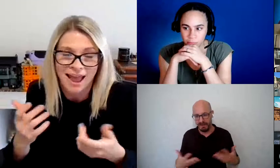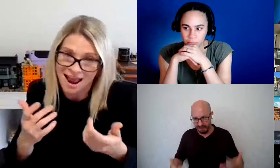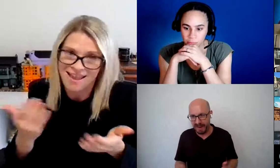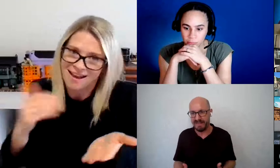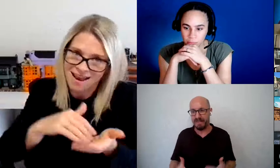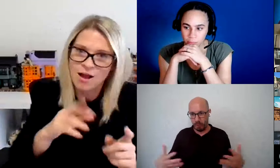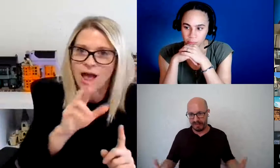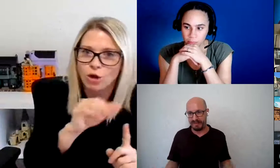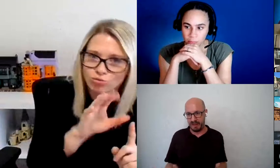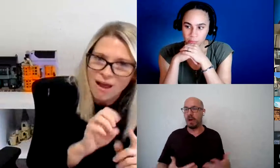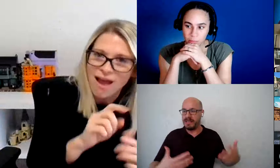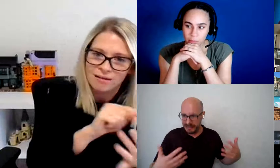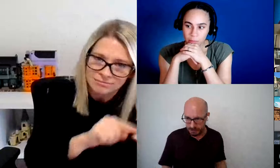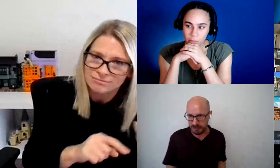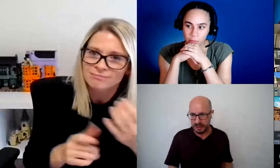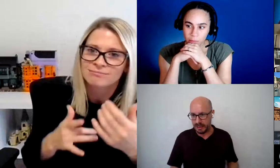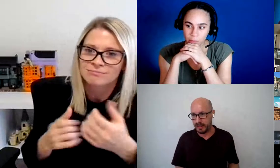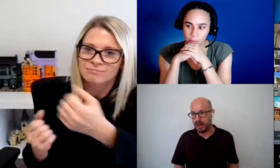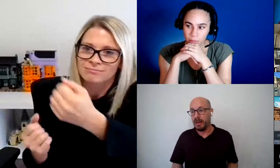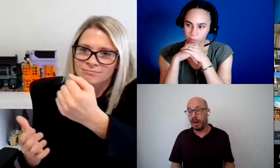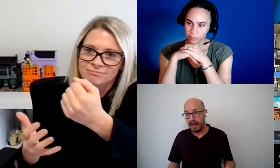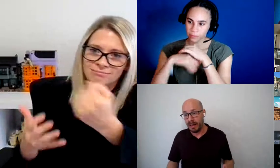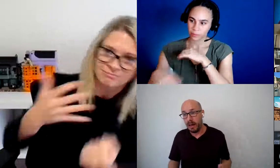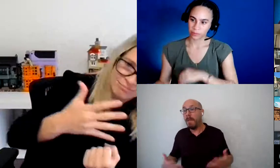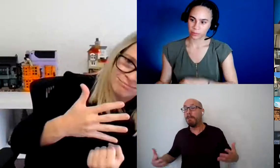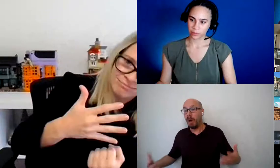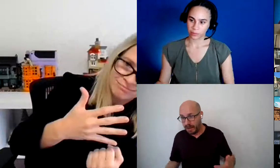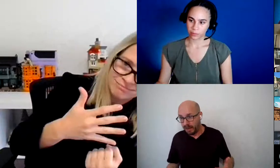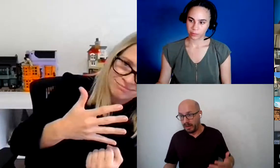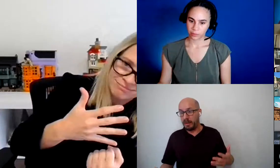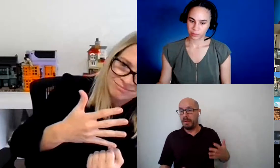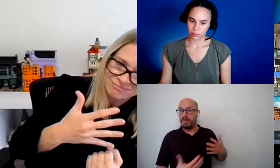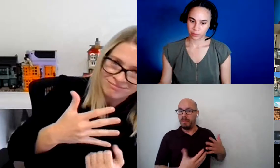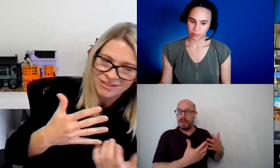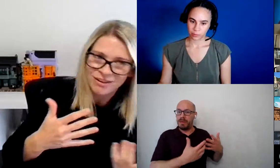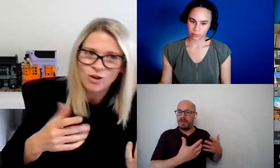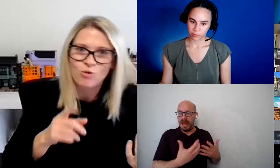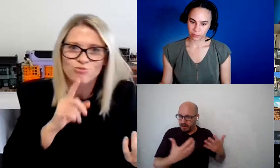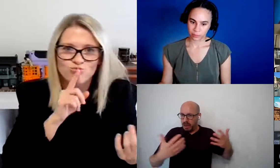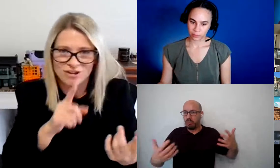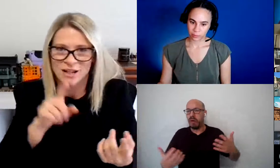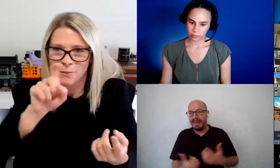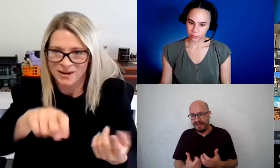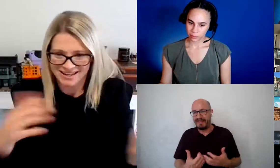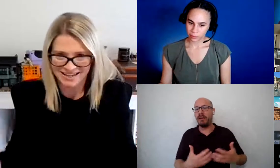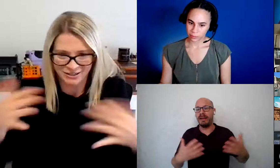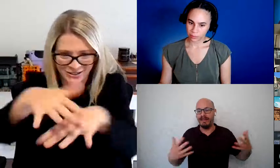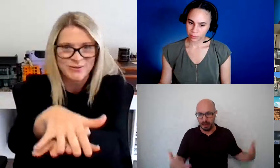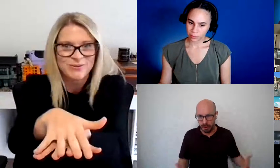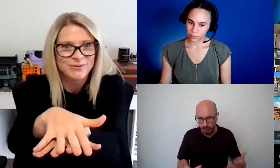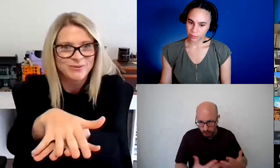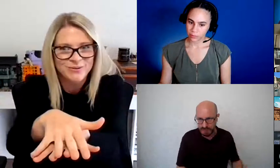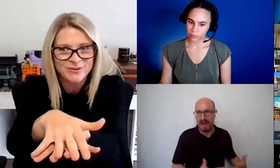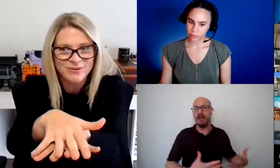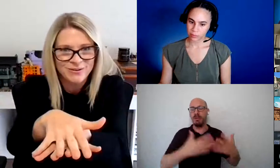emphasize and focus in on disability, right? But that, you know, race is still considered a part of that.